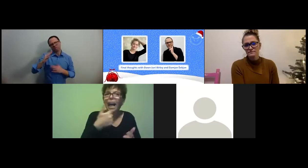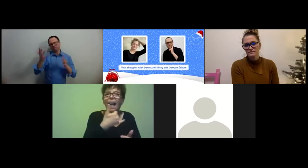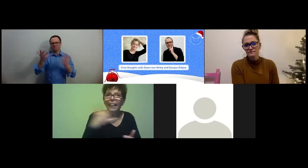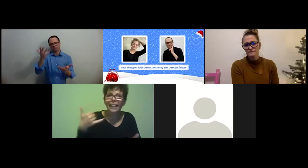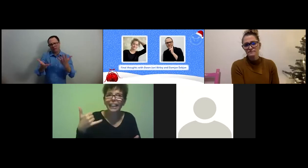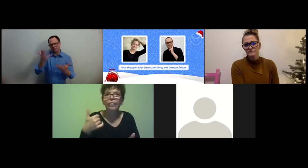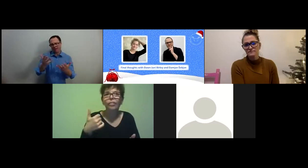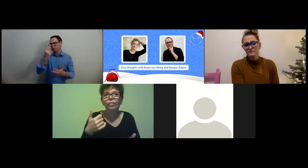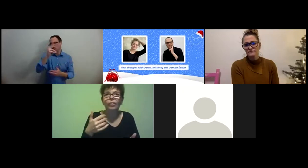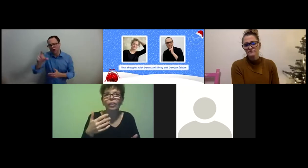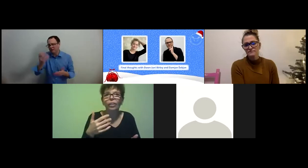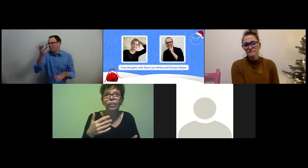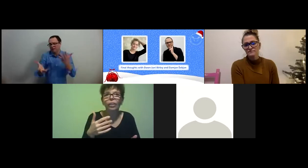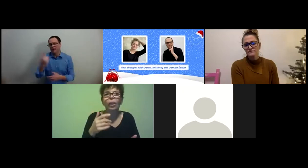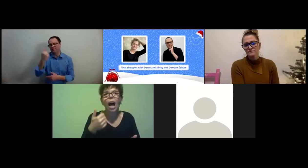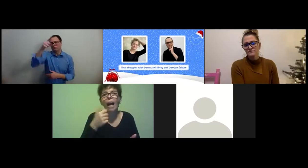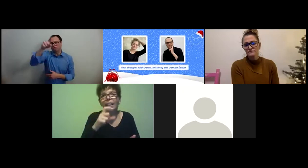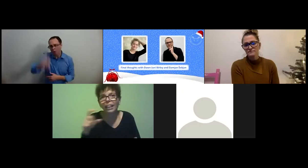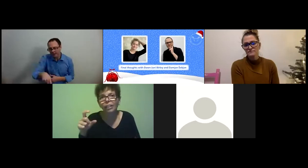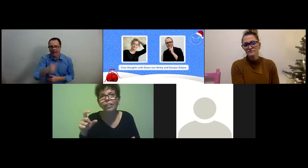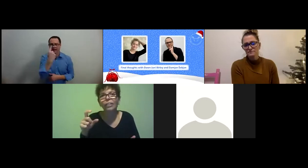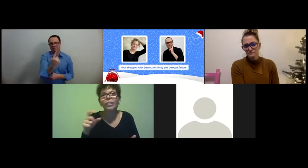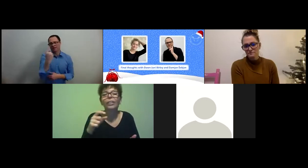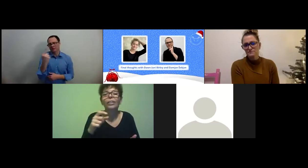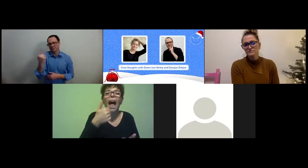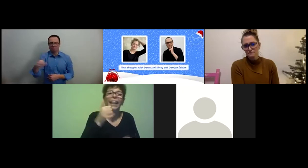then it might be the end of it.